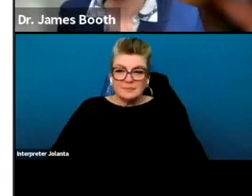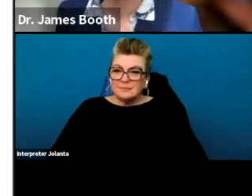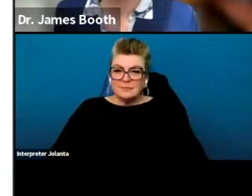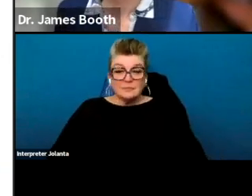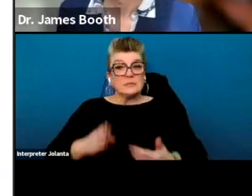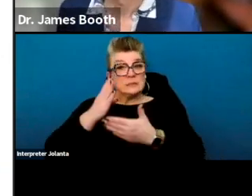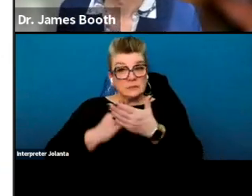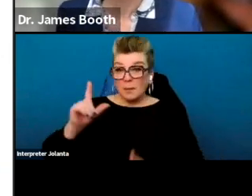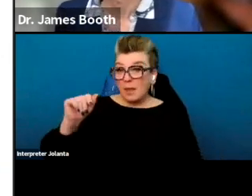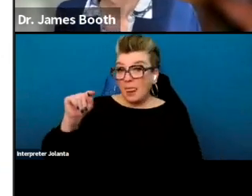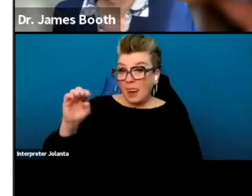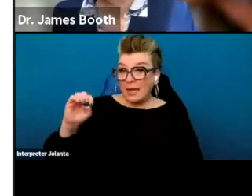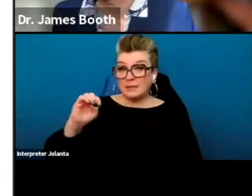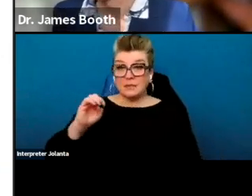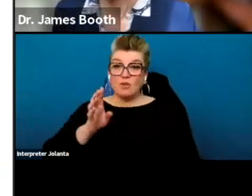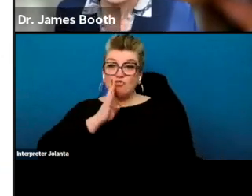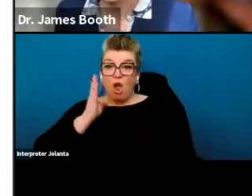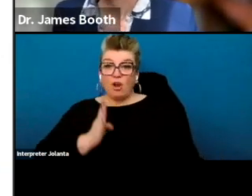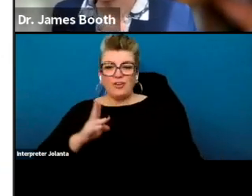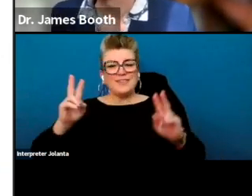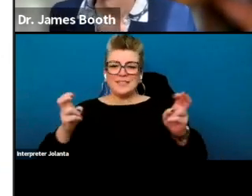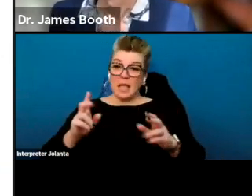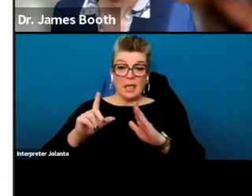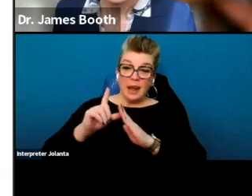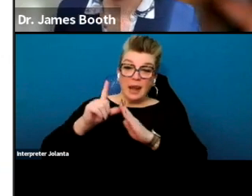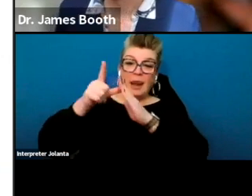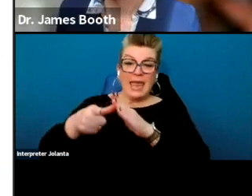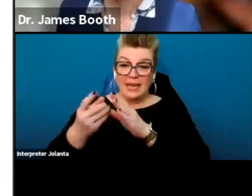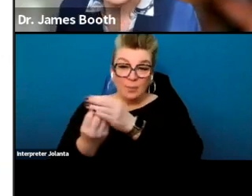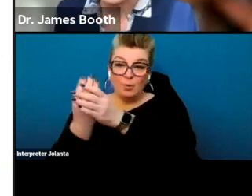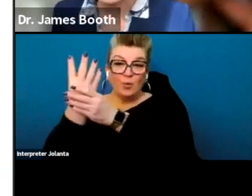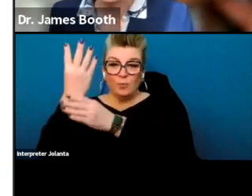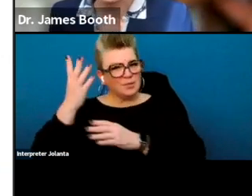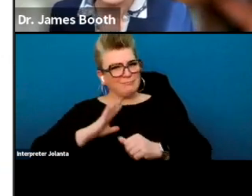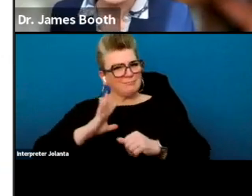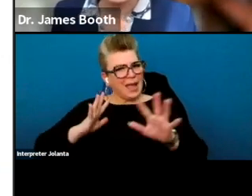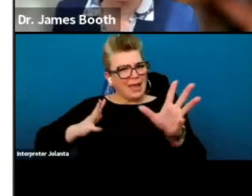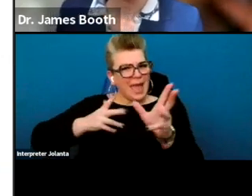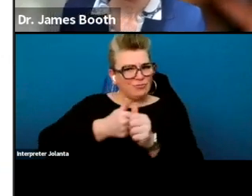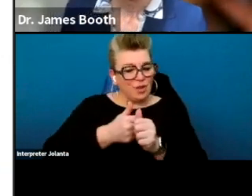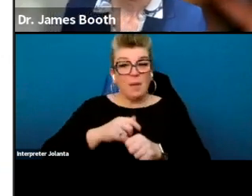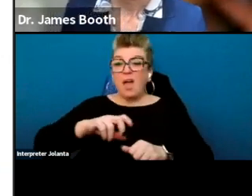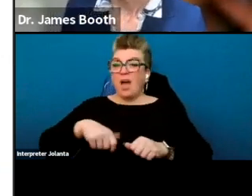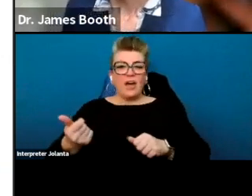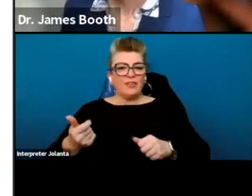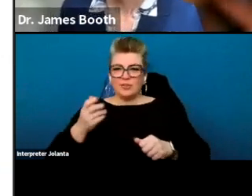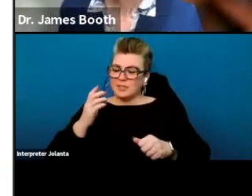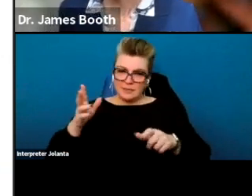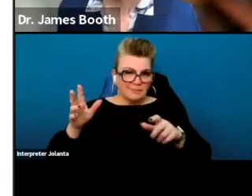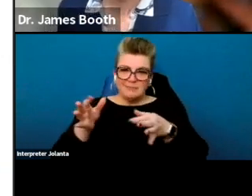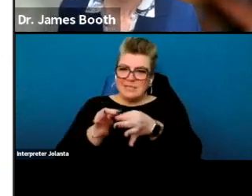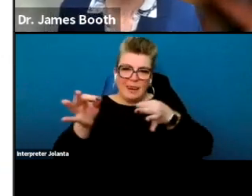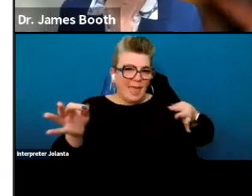late talkers are late bloomers, so they catch up. Other ones are persistently delayed. but we